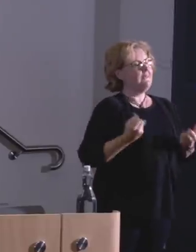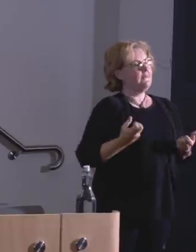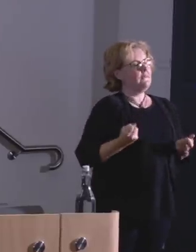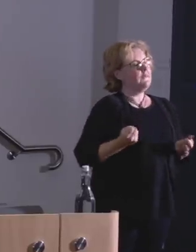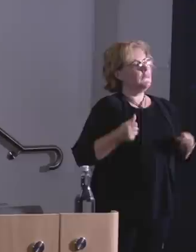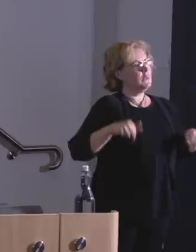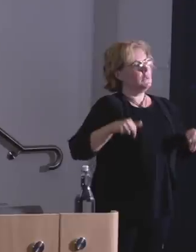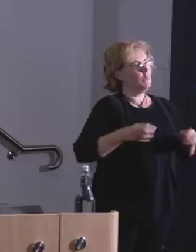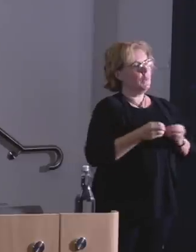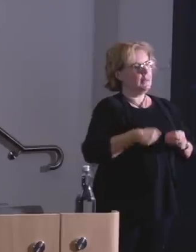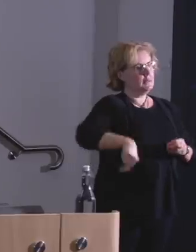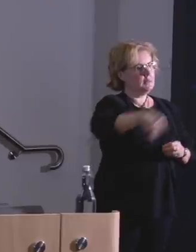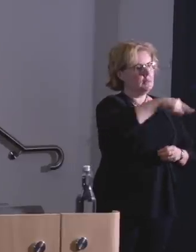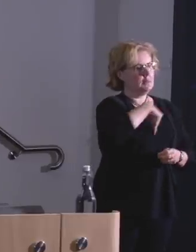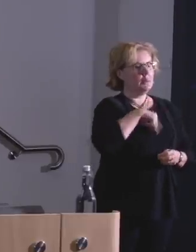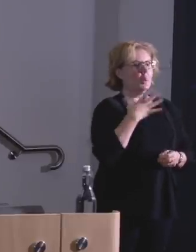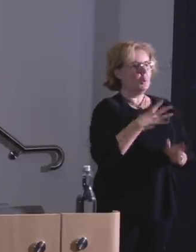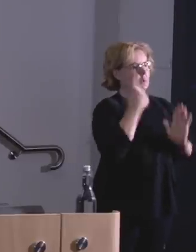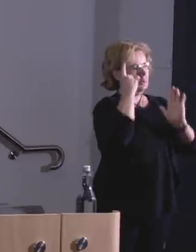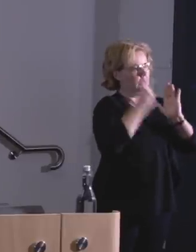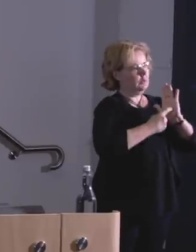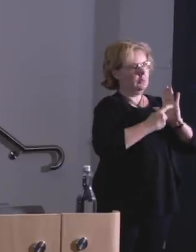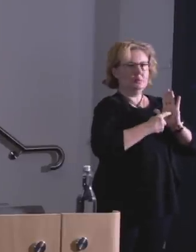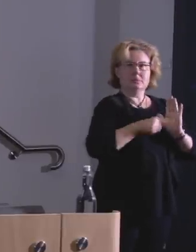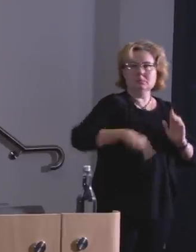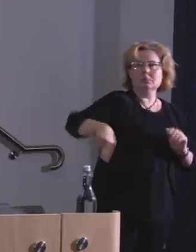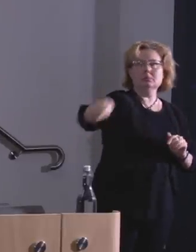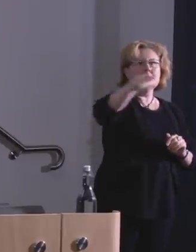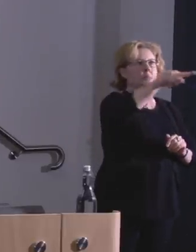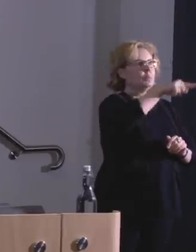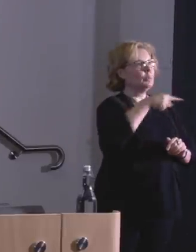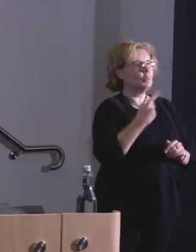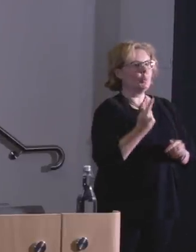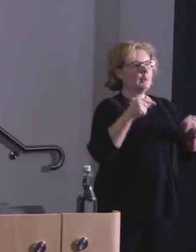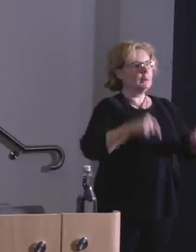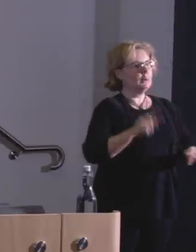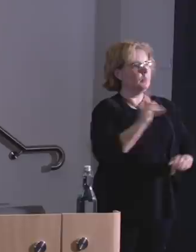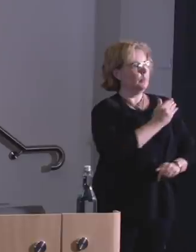to acknowledge all of us here this morning.